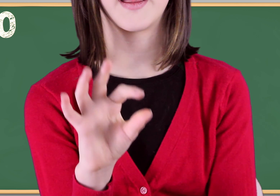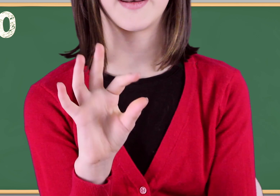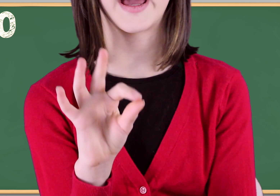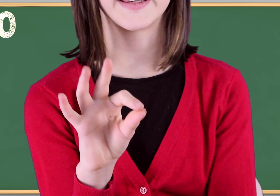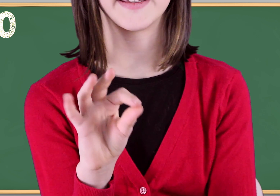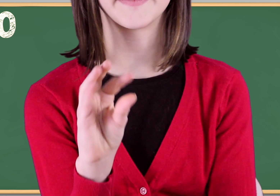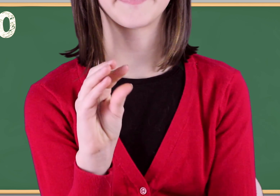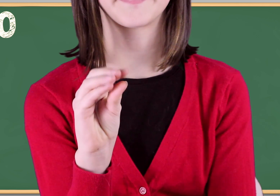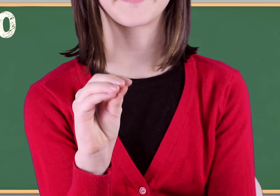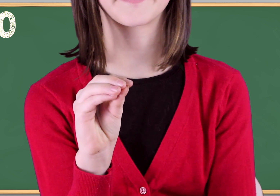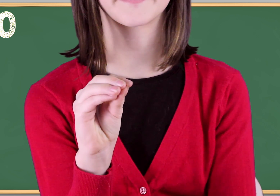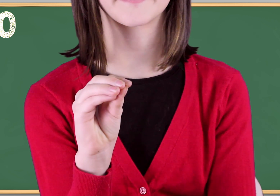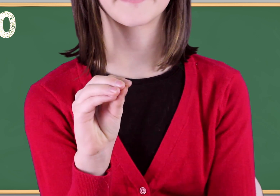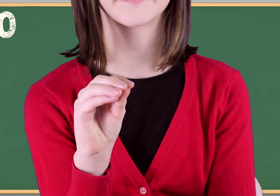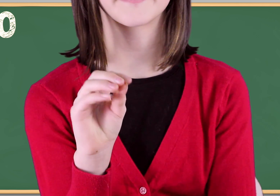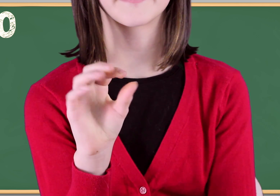and 90.